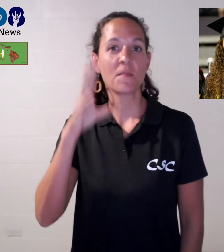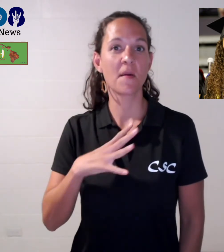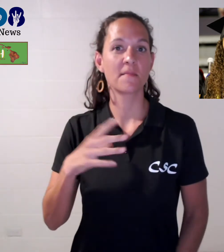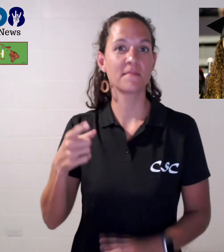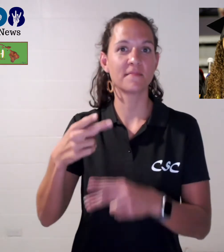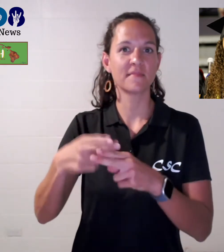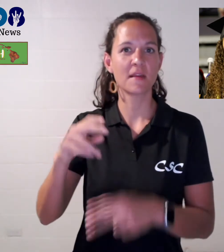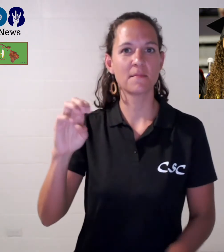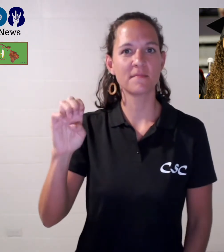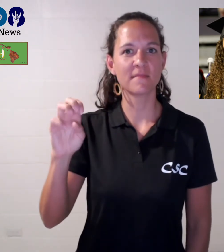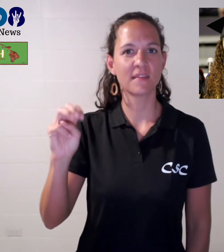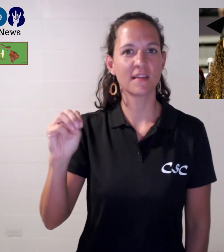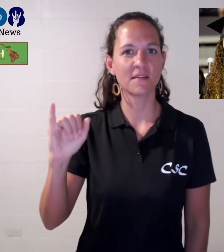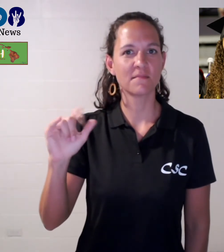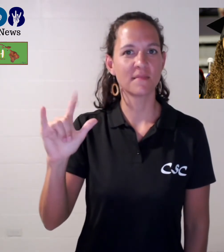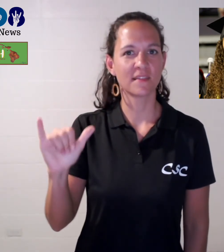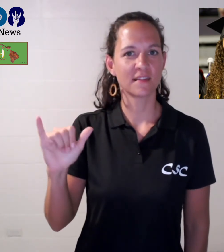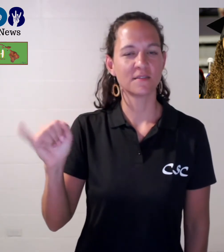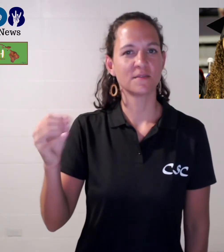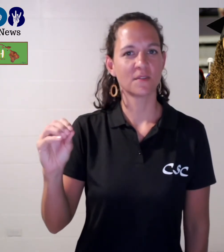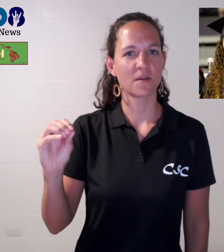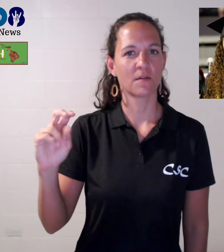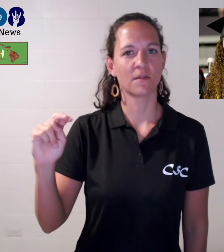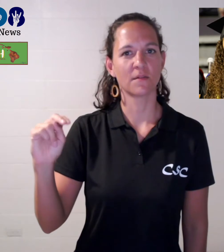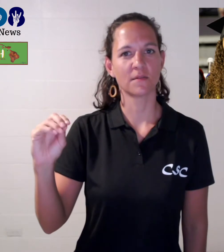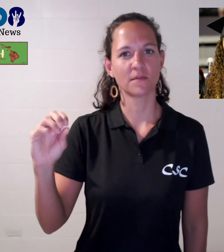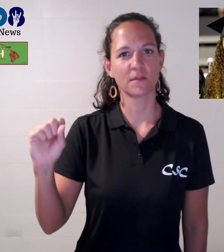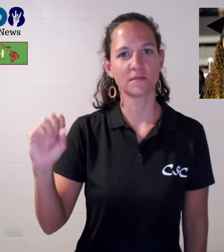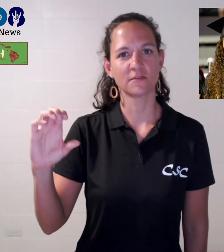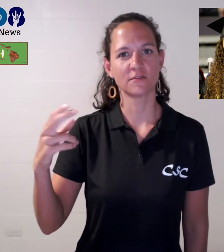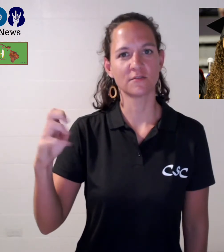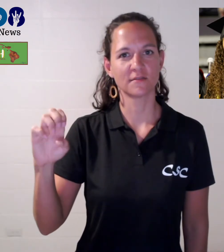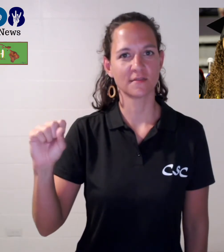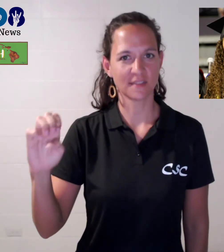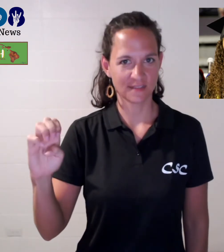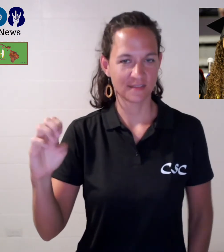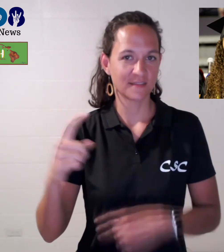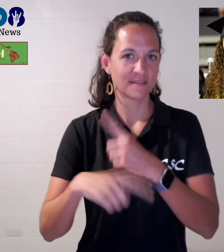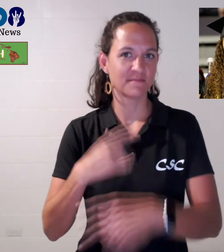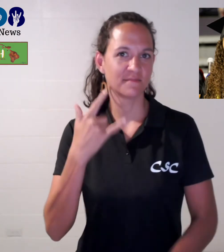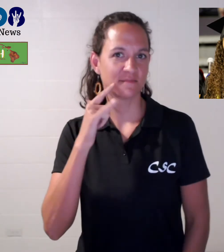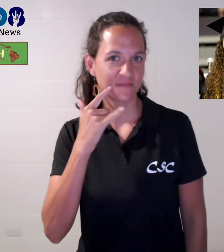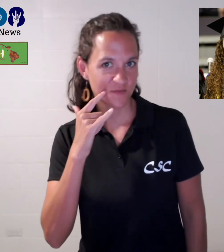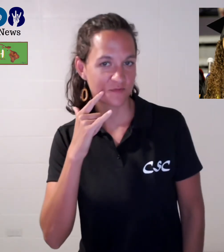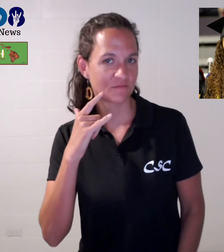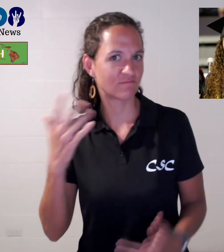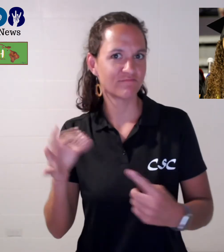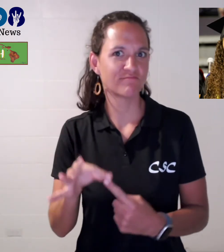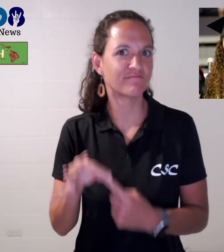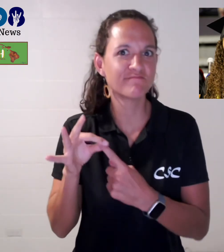The next segment of the news is to spotlight a deaf woman, Emily Jo Noschese. She